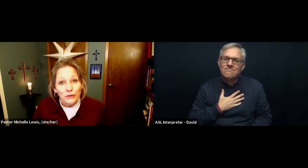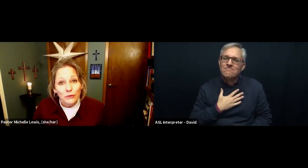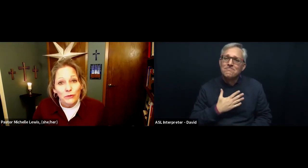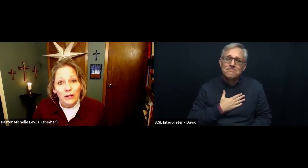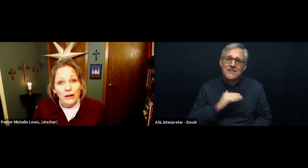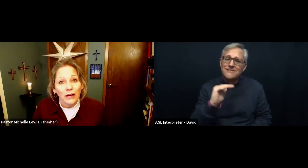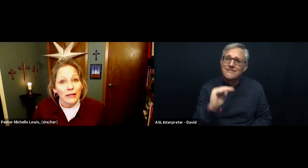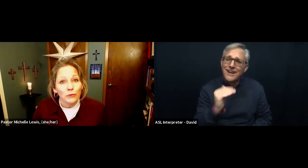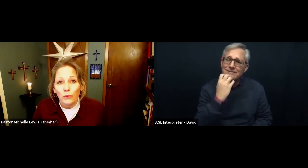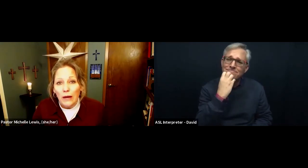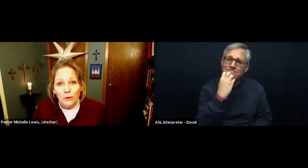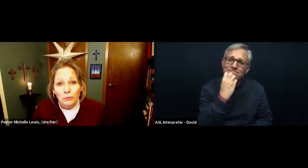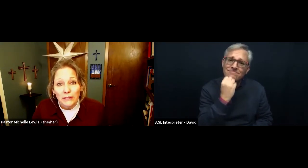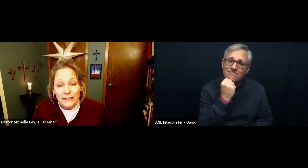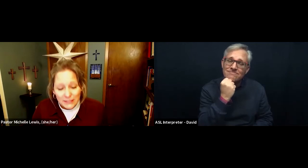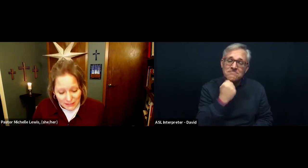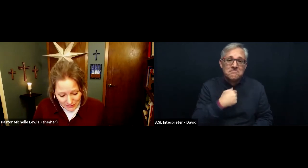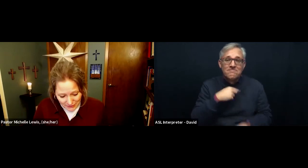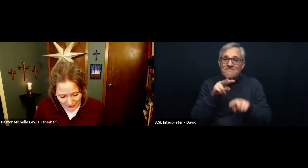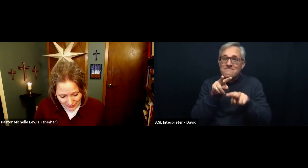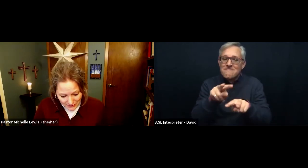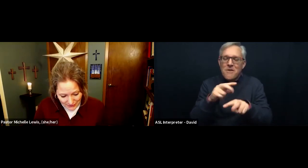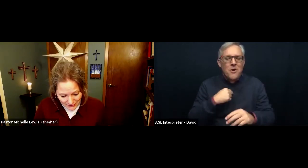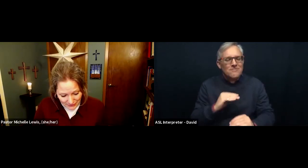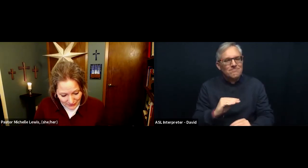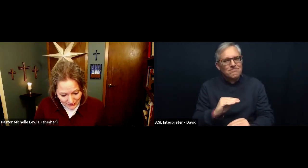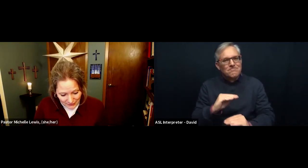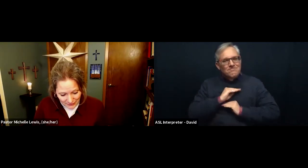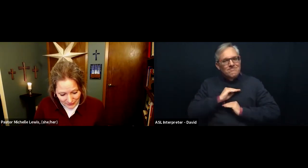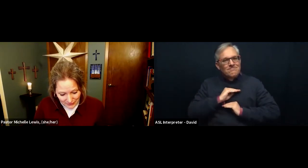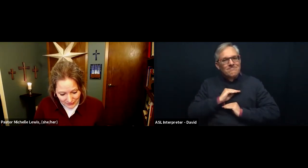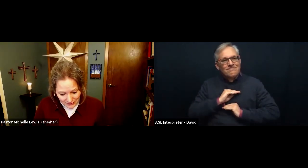With you, I am well pleased.